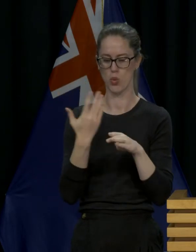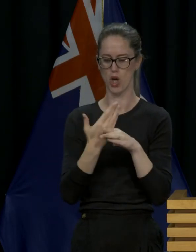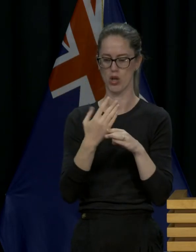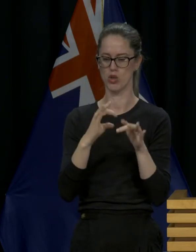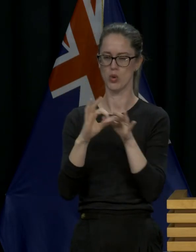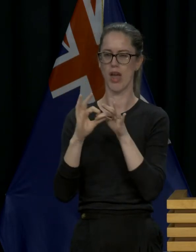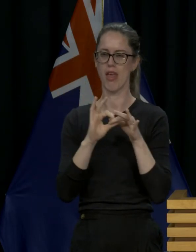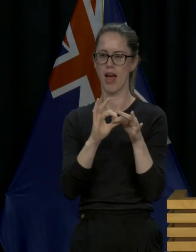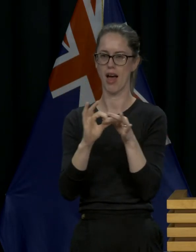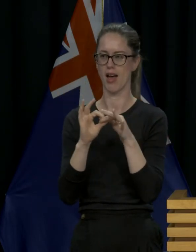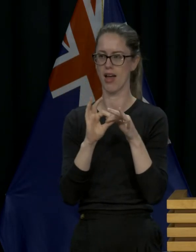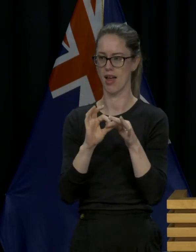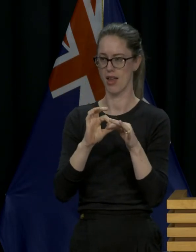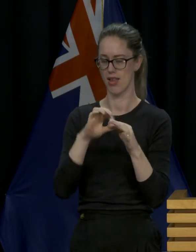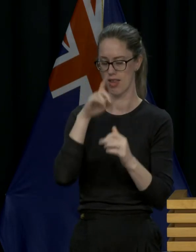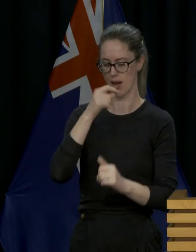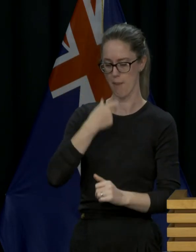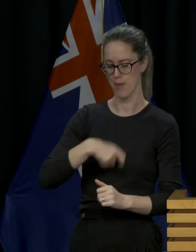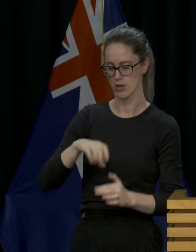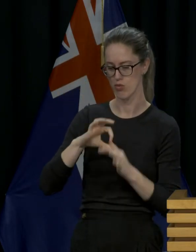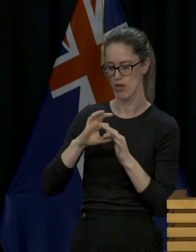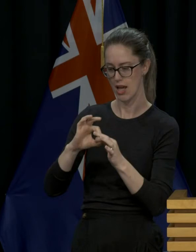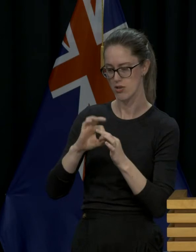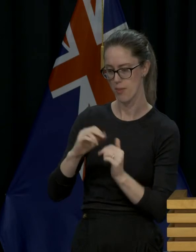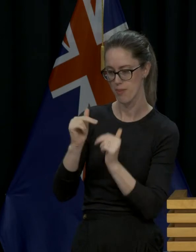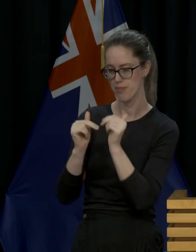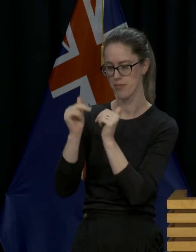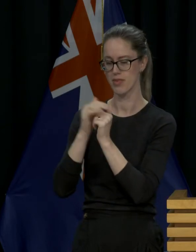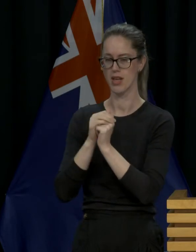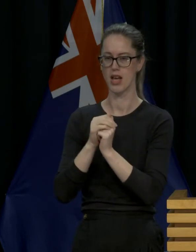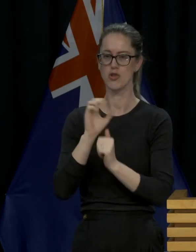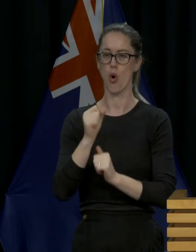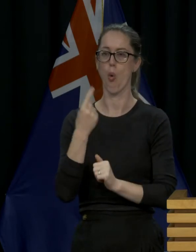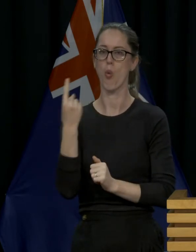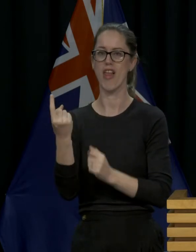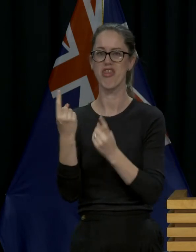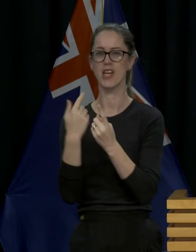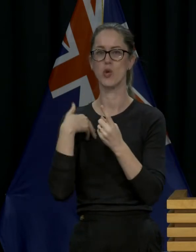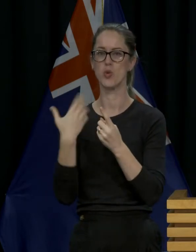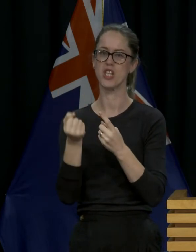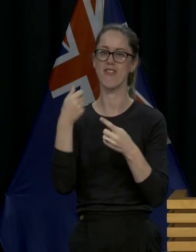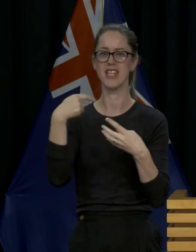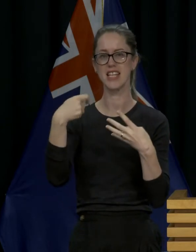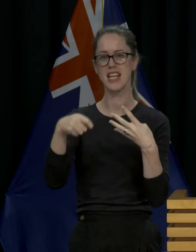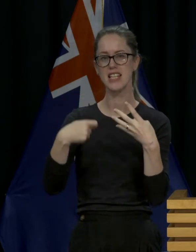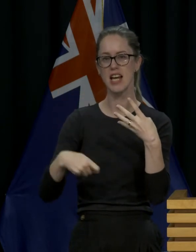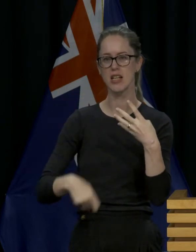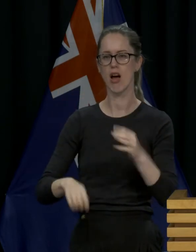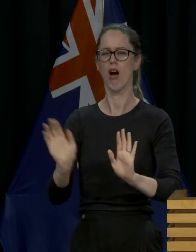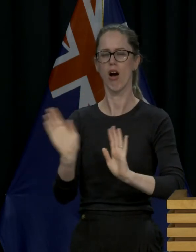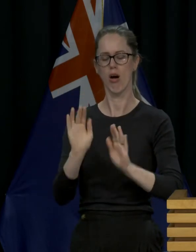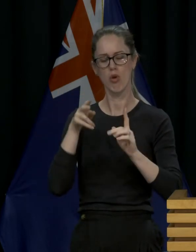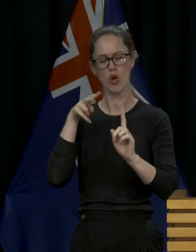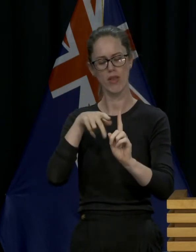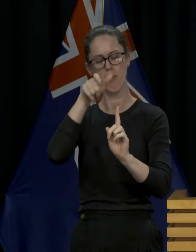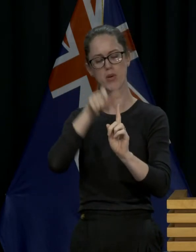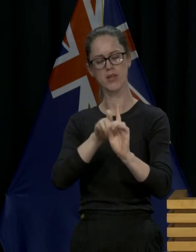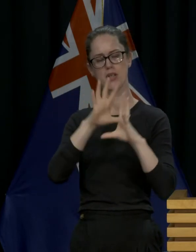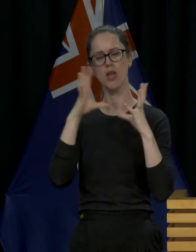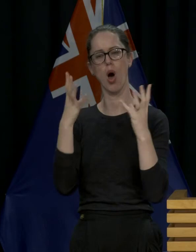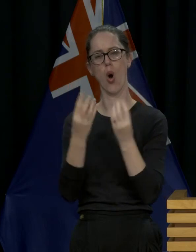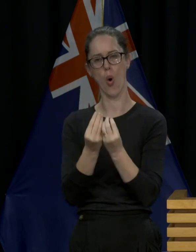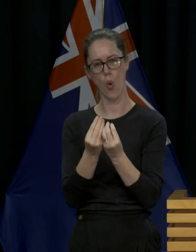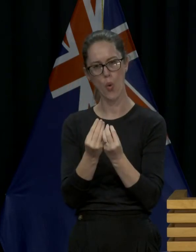with others, their ability to form personal relationships. It's not a singular checklist. For me, I'm looking at a person as a